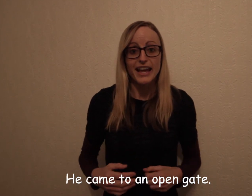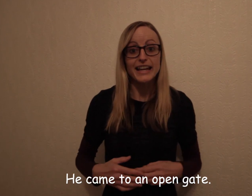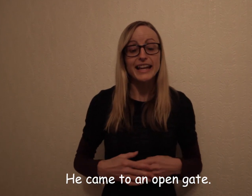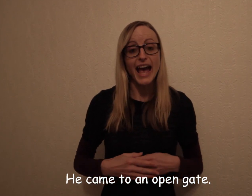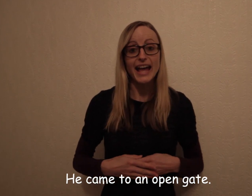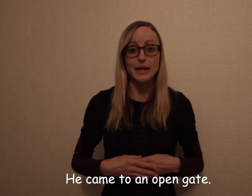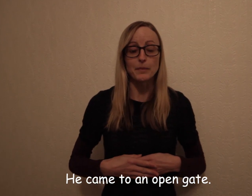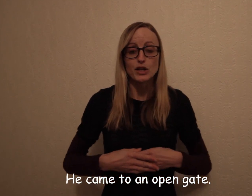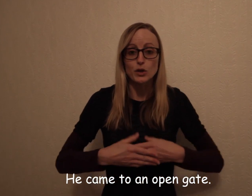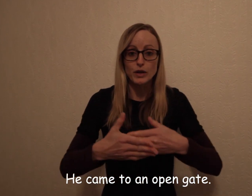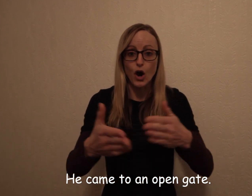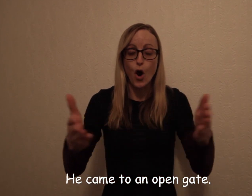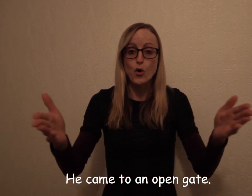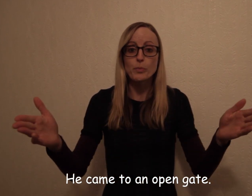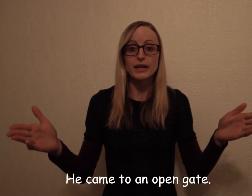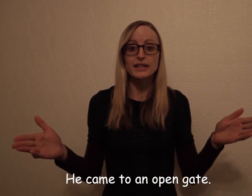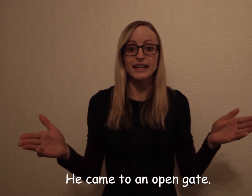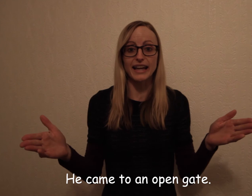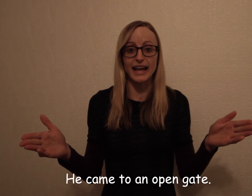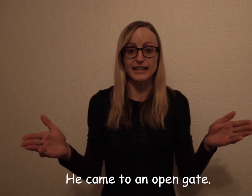He came to an open gate.